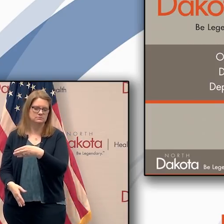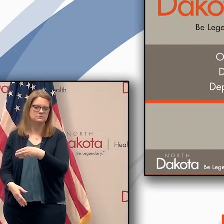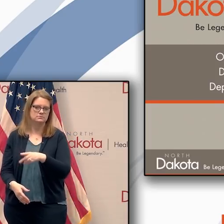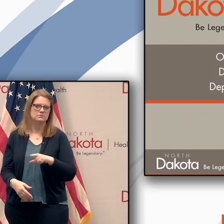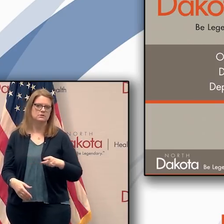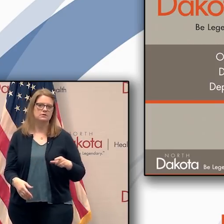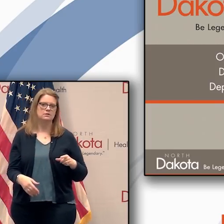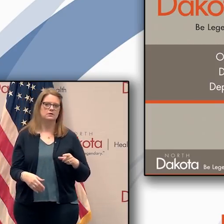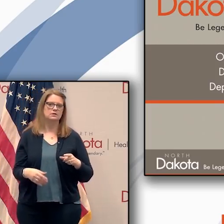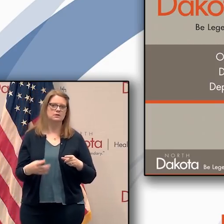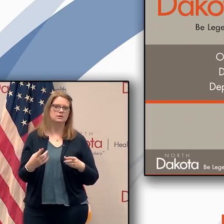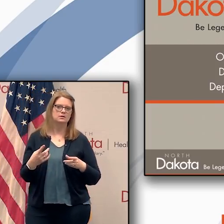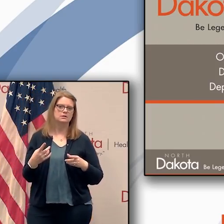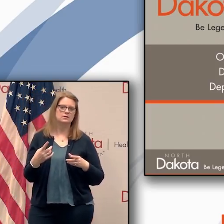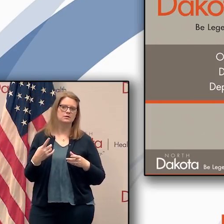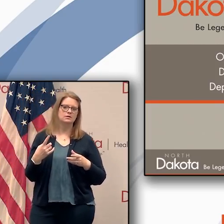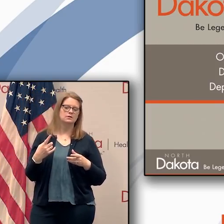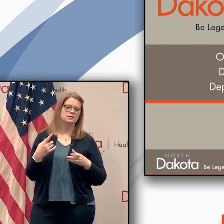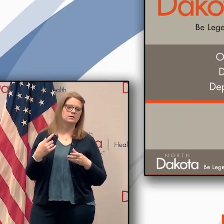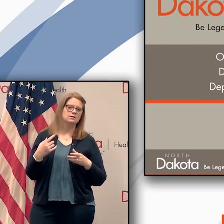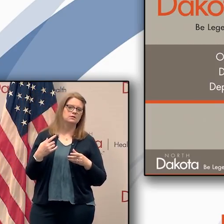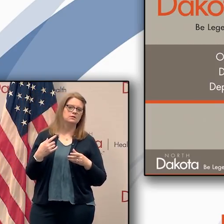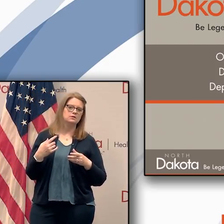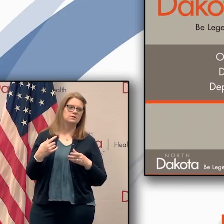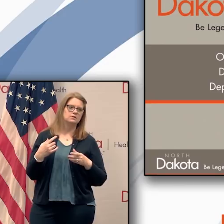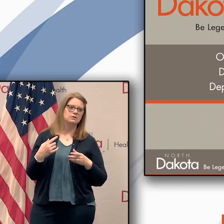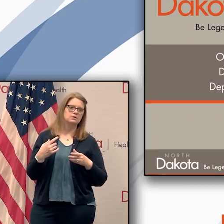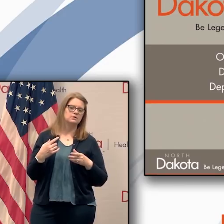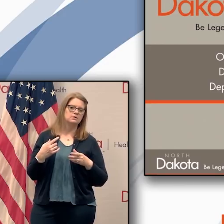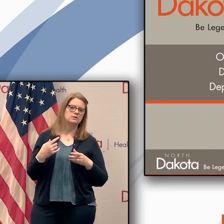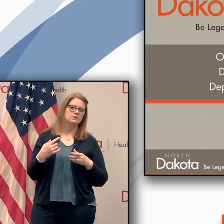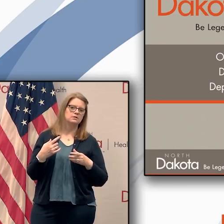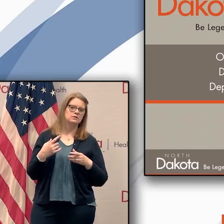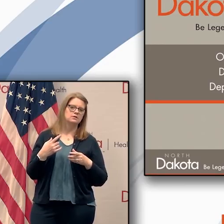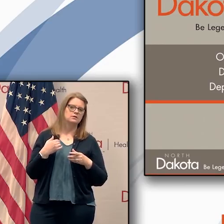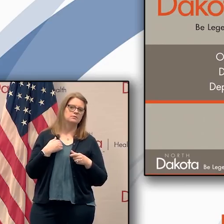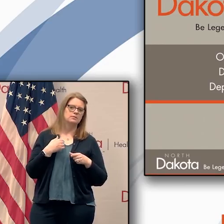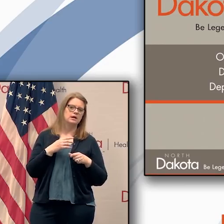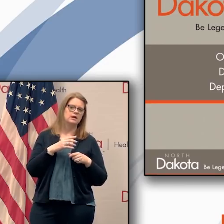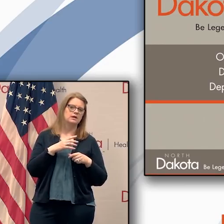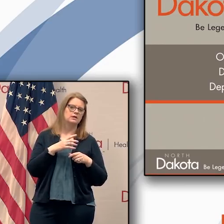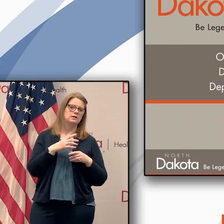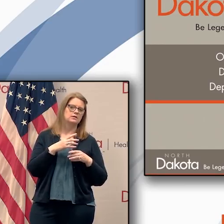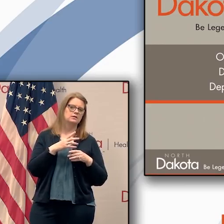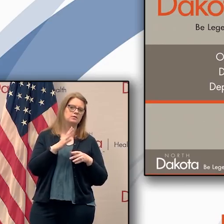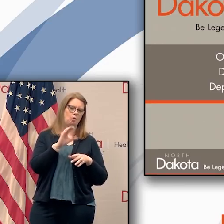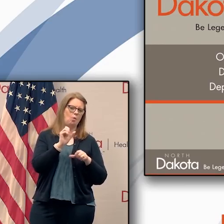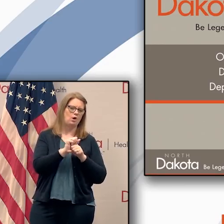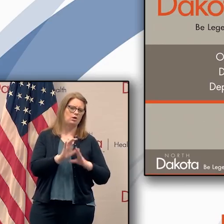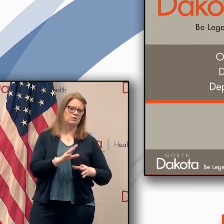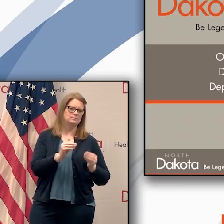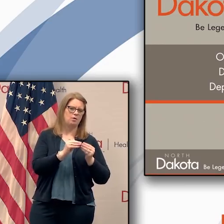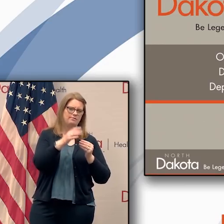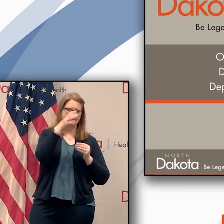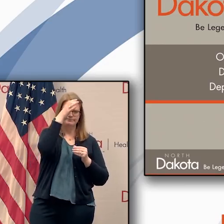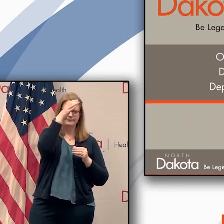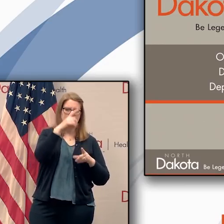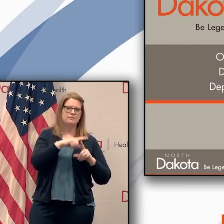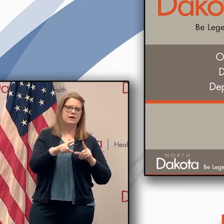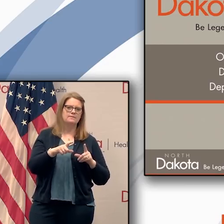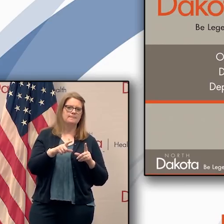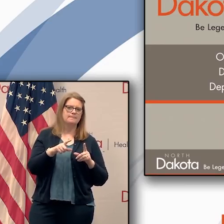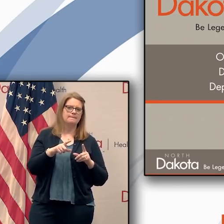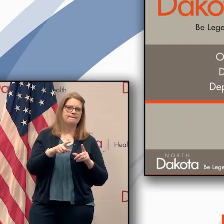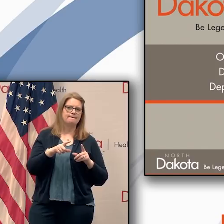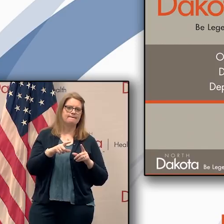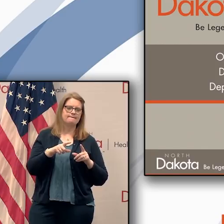and again, my colleague Brian Klippel is the true expert, but I can stand in his stead, that a person